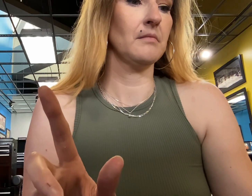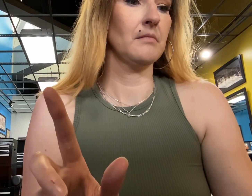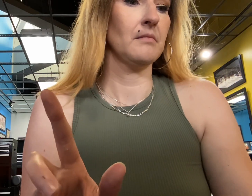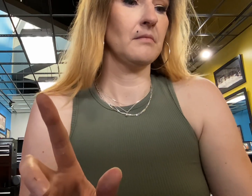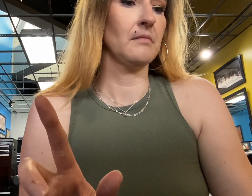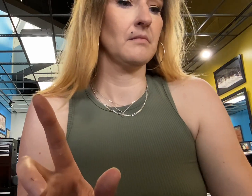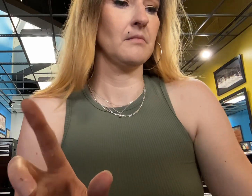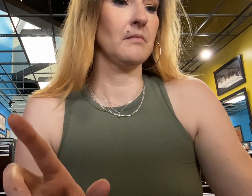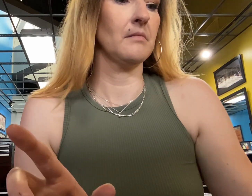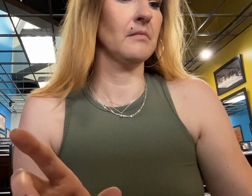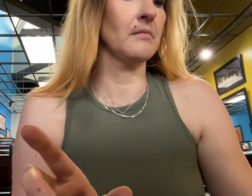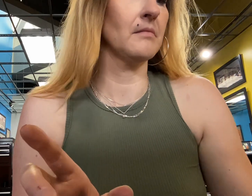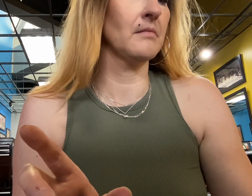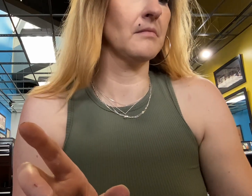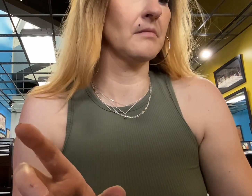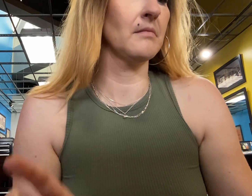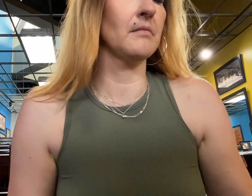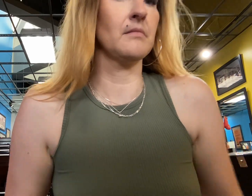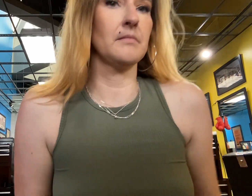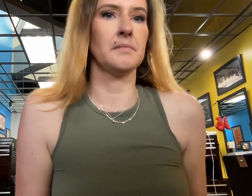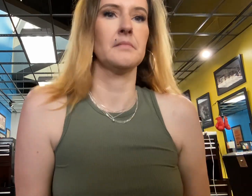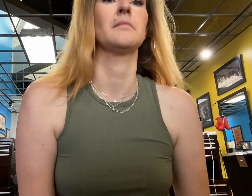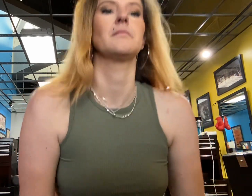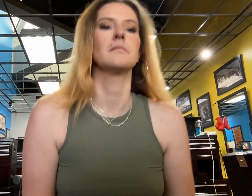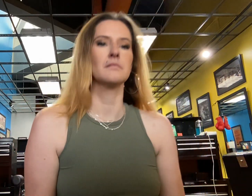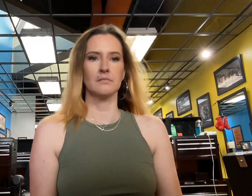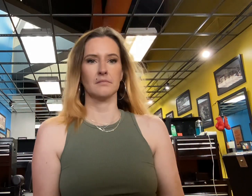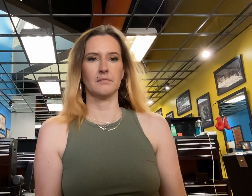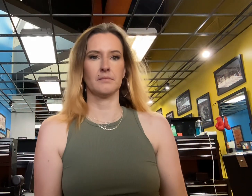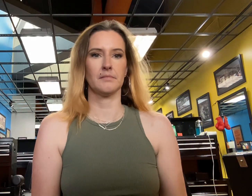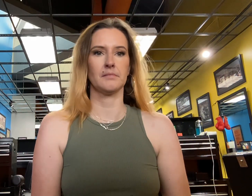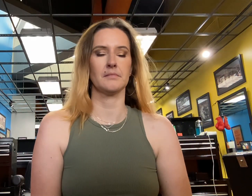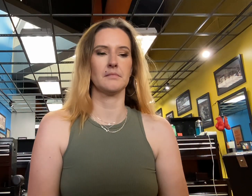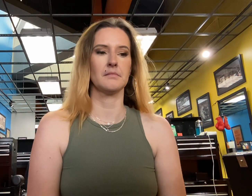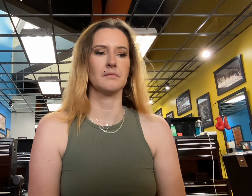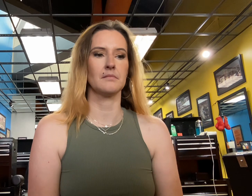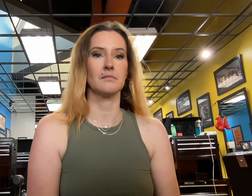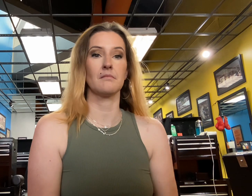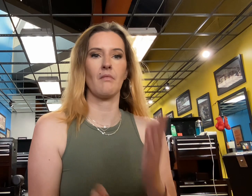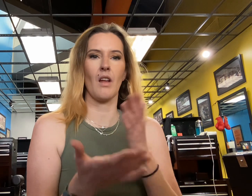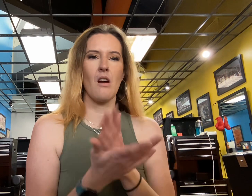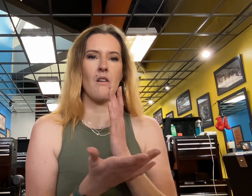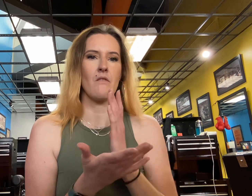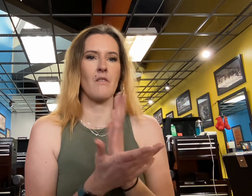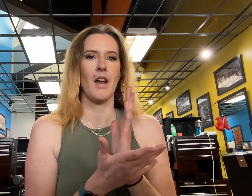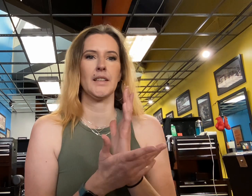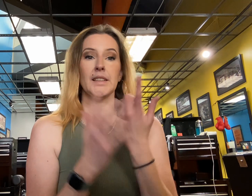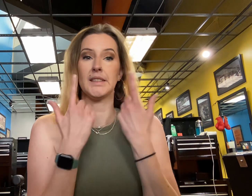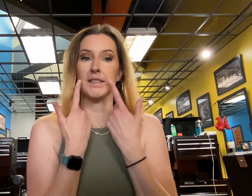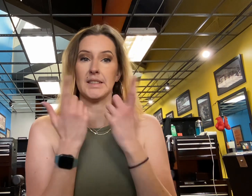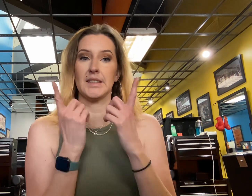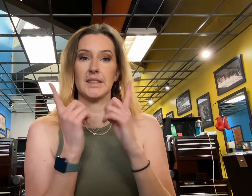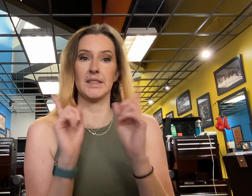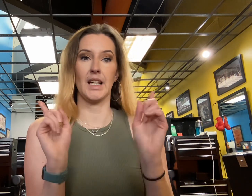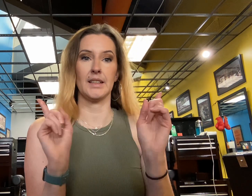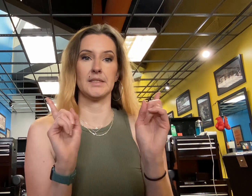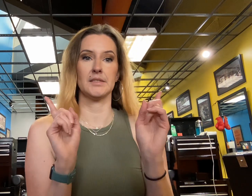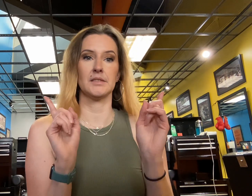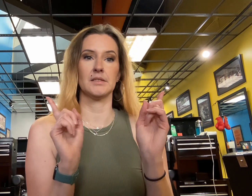say, all right, everybody, we did it. We swatted and shocked and smushed the invasive